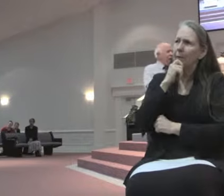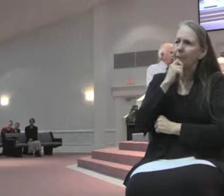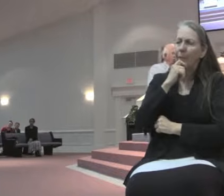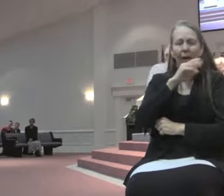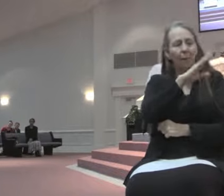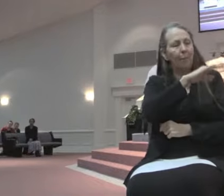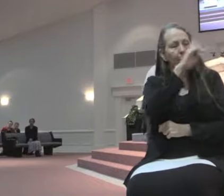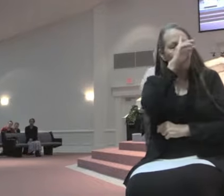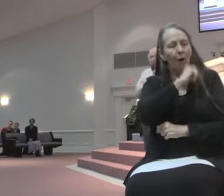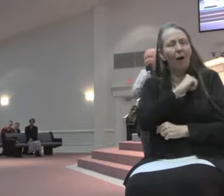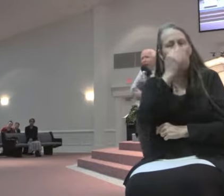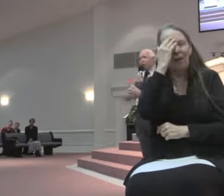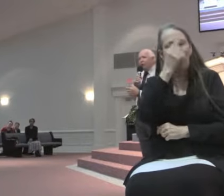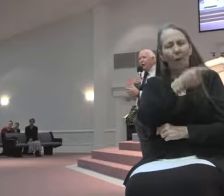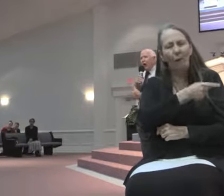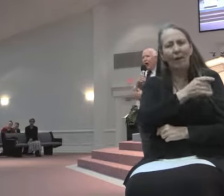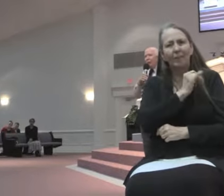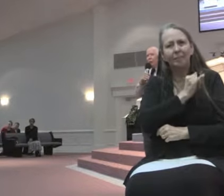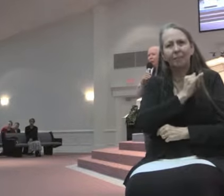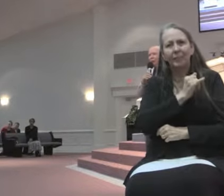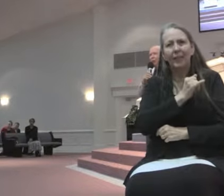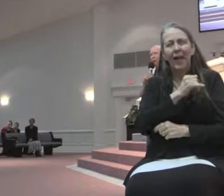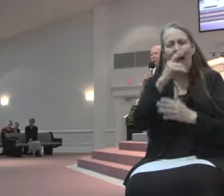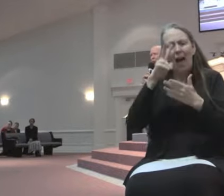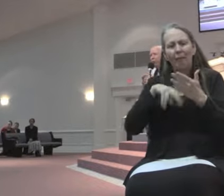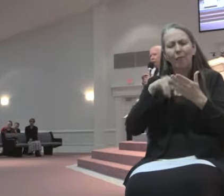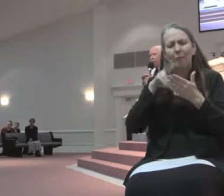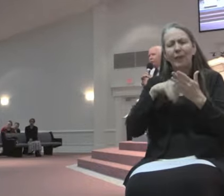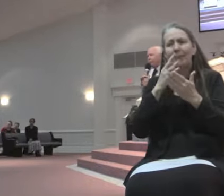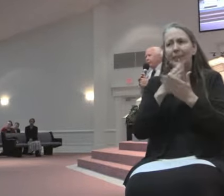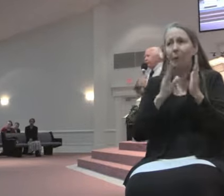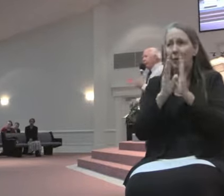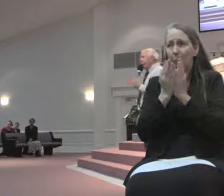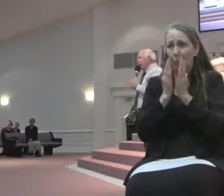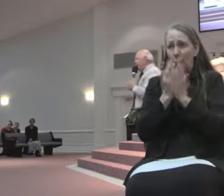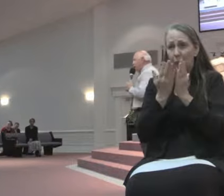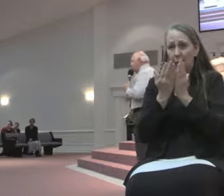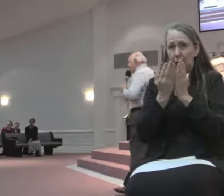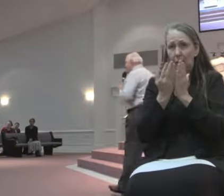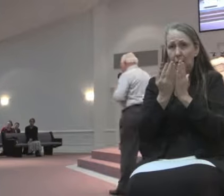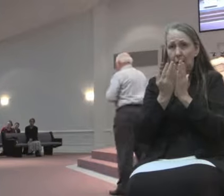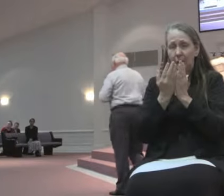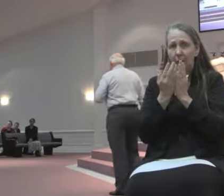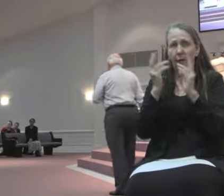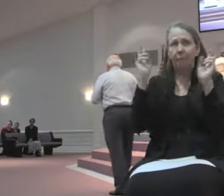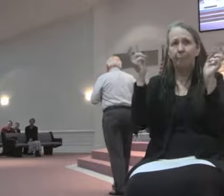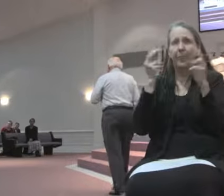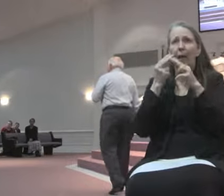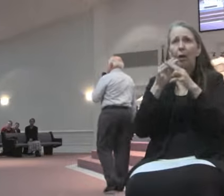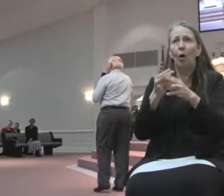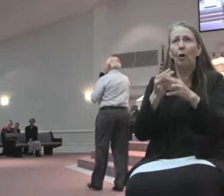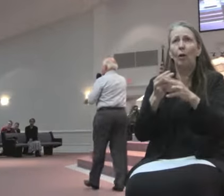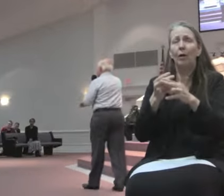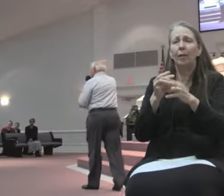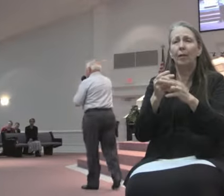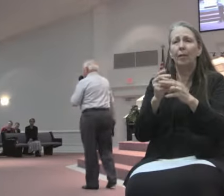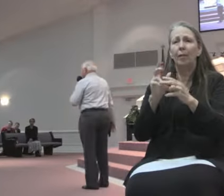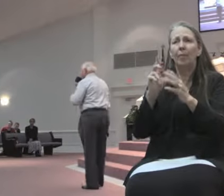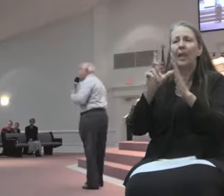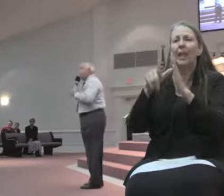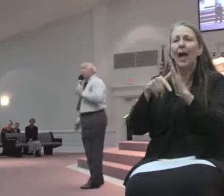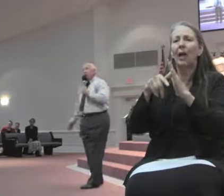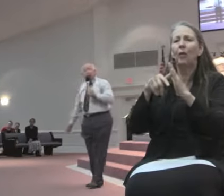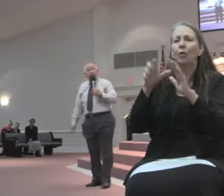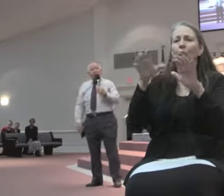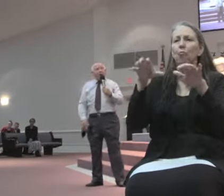I know Brother Arnold has, I've read some of the books about what they call the latter rain movement